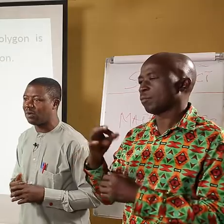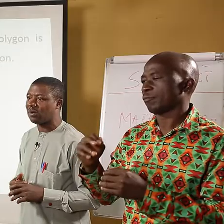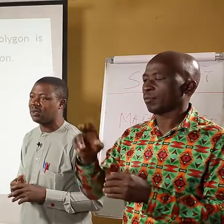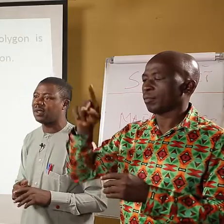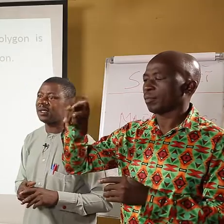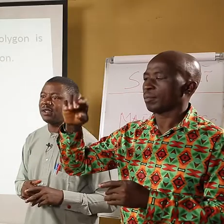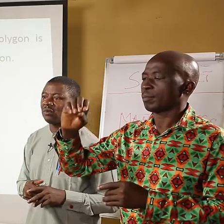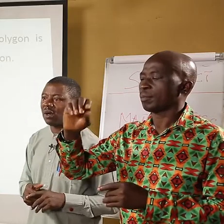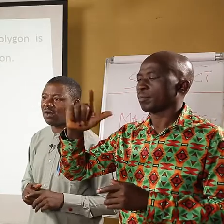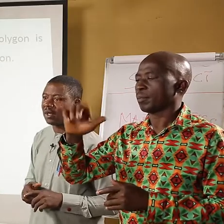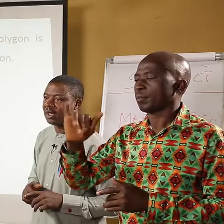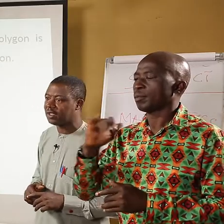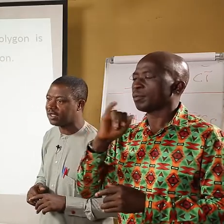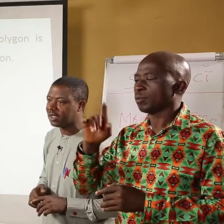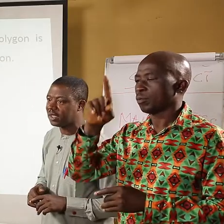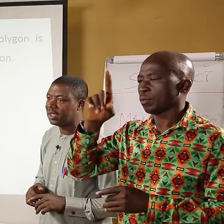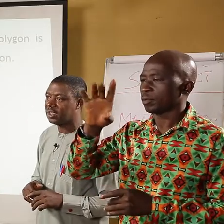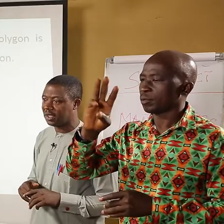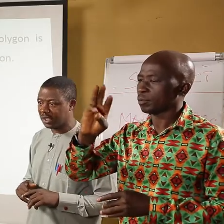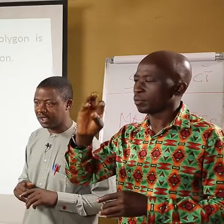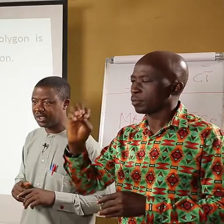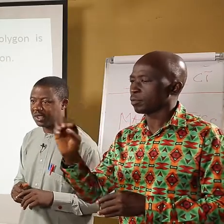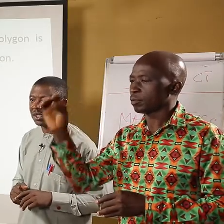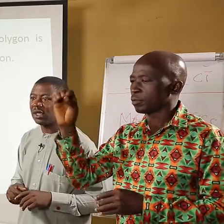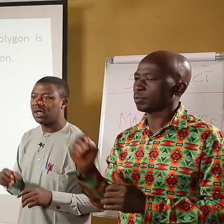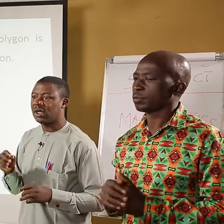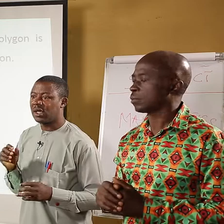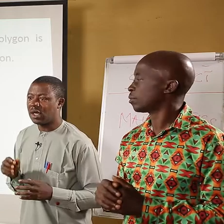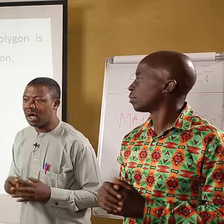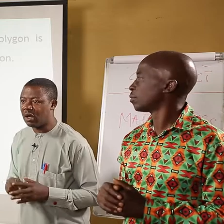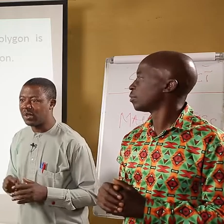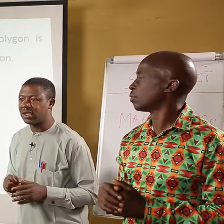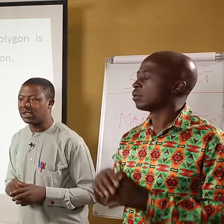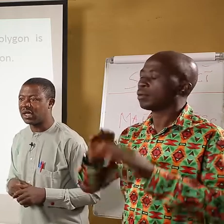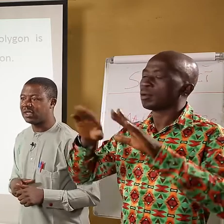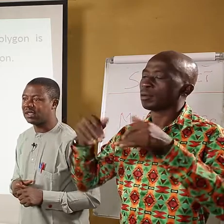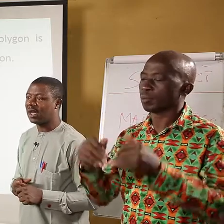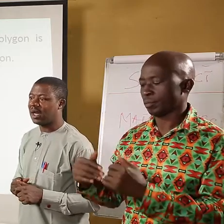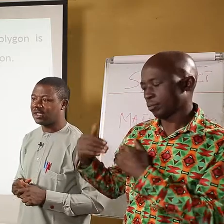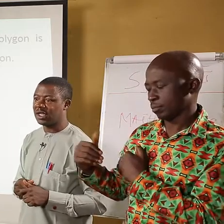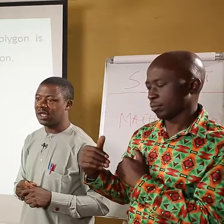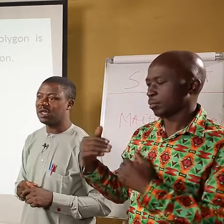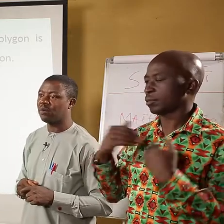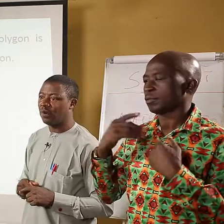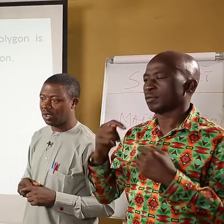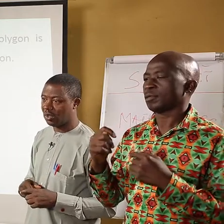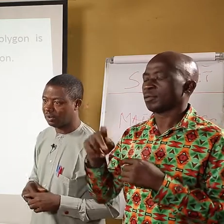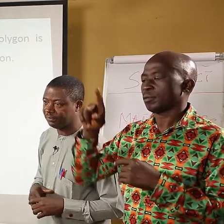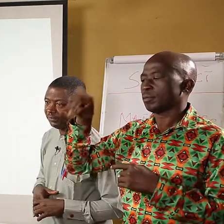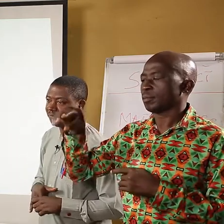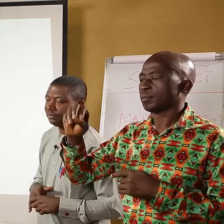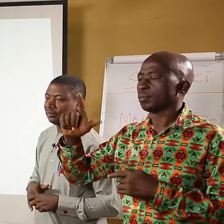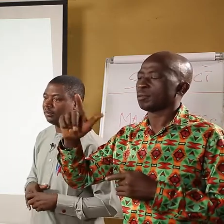regular polygon is 160 degrees. How many sides has the